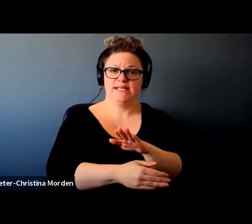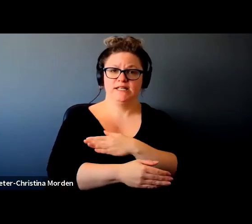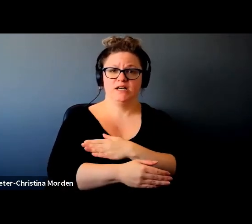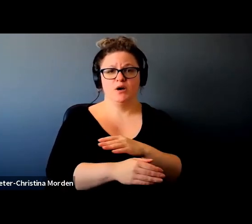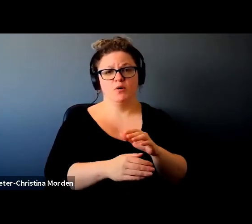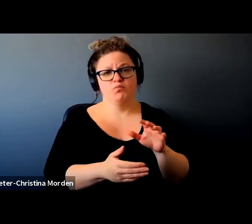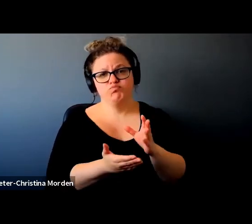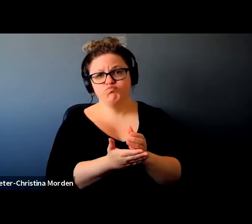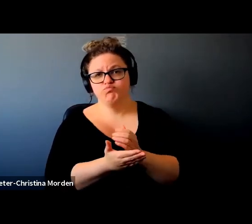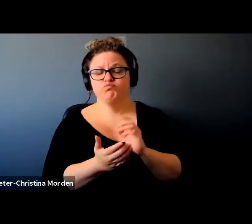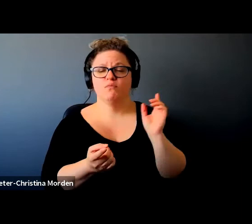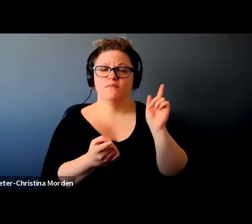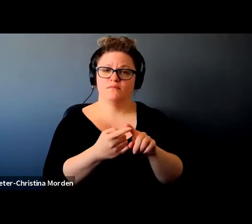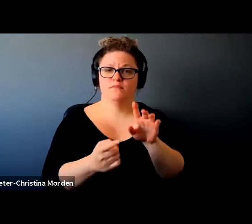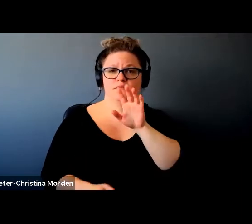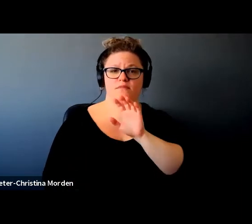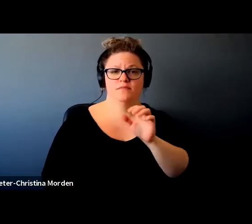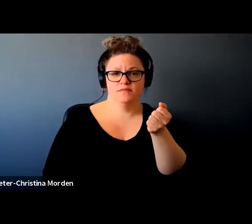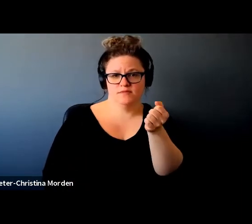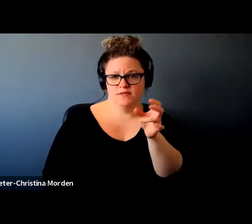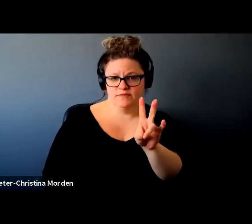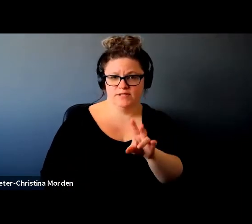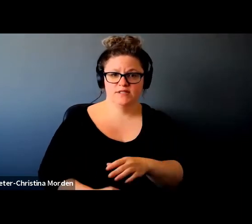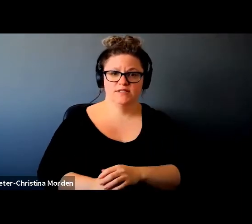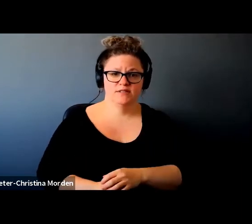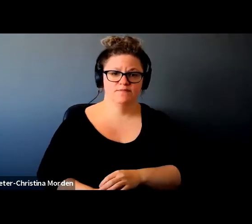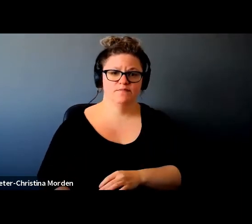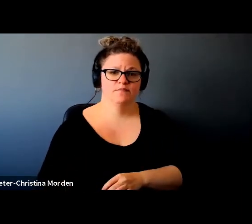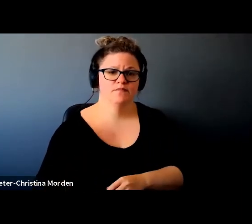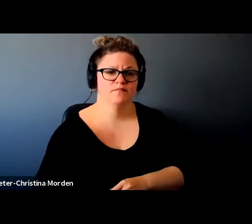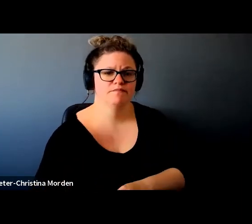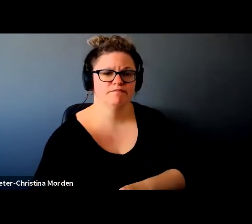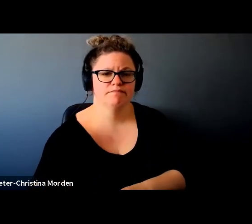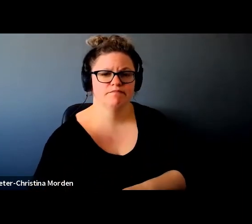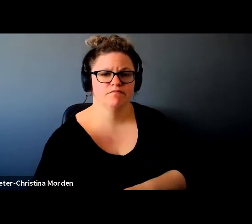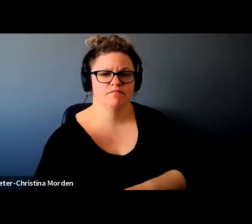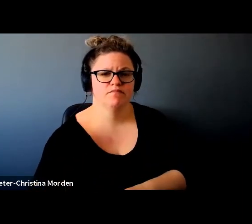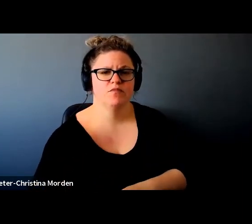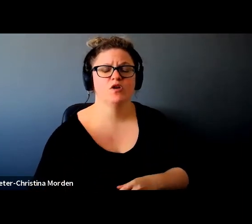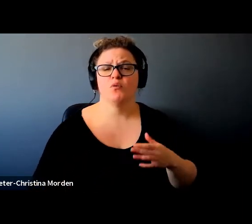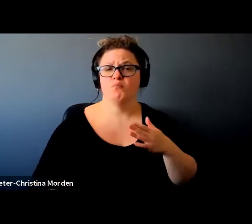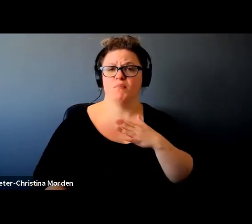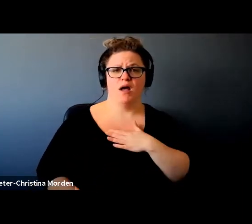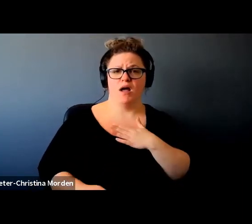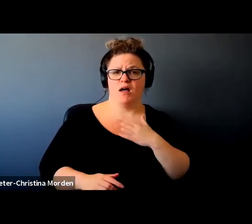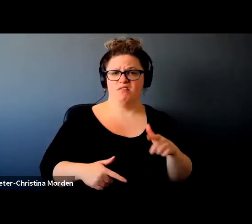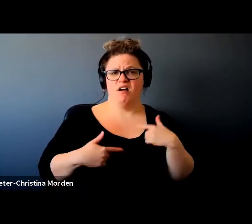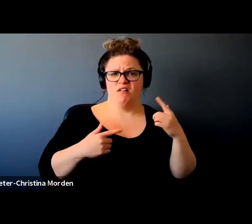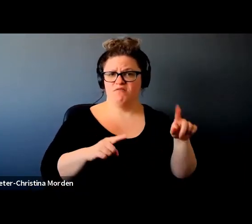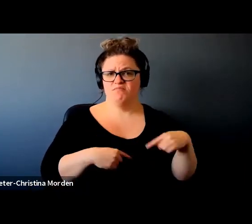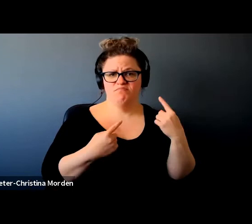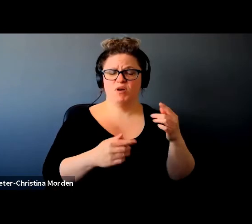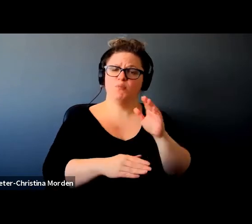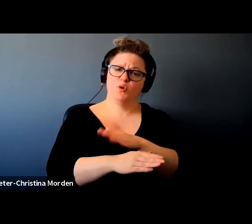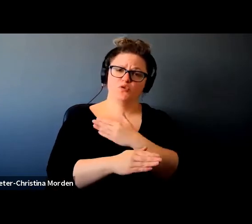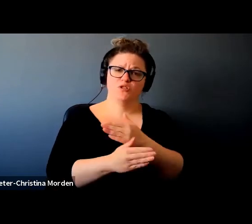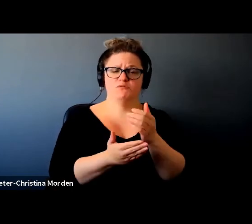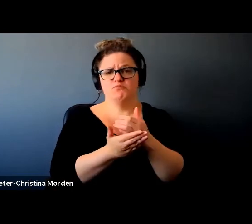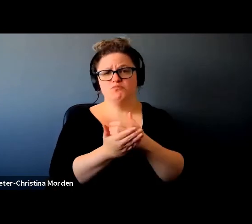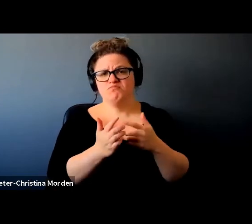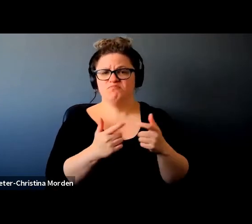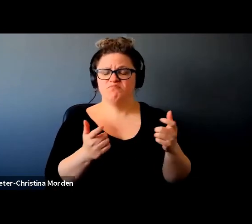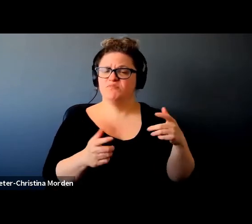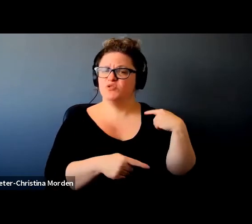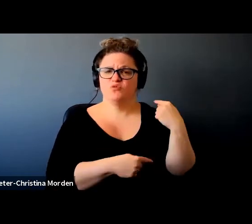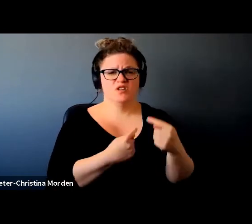So I did a very classical, very traditional music training with Royal Conservatory